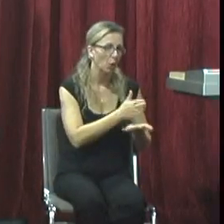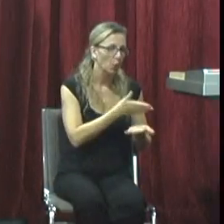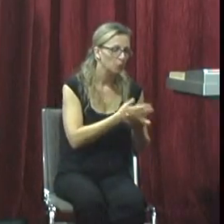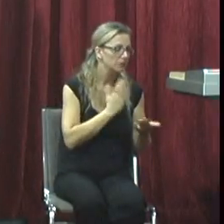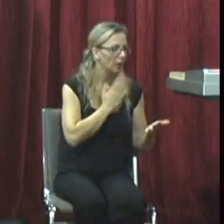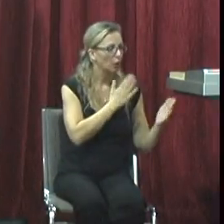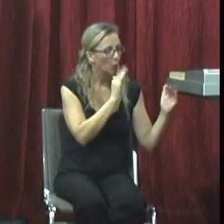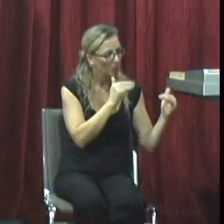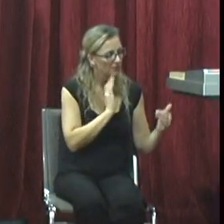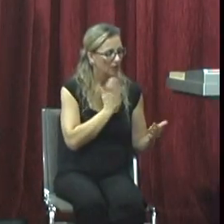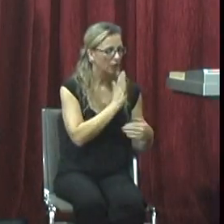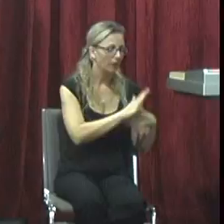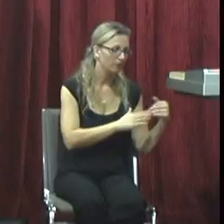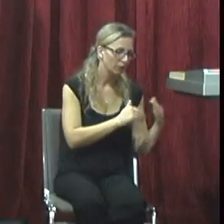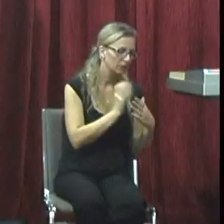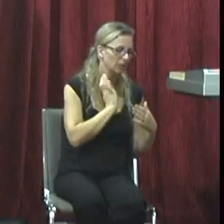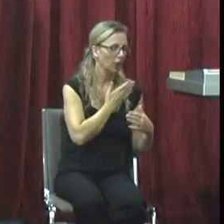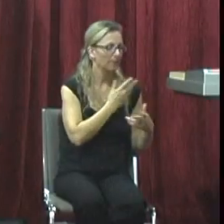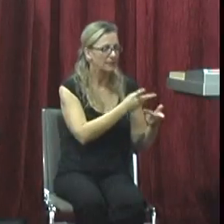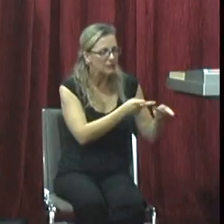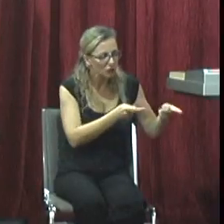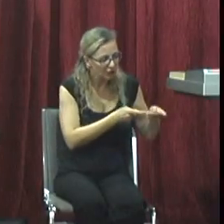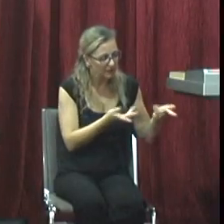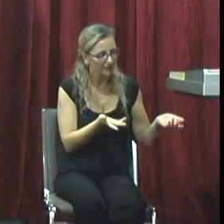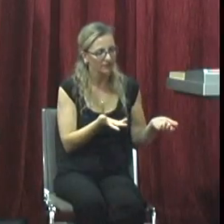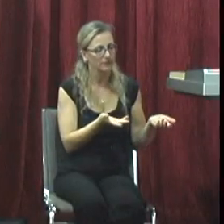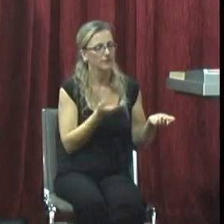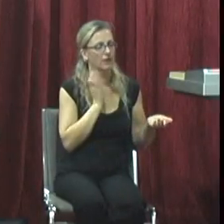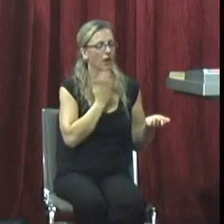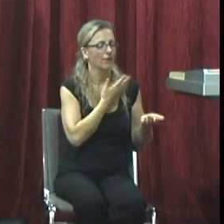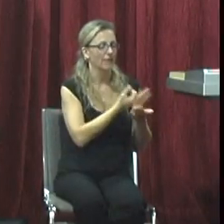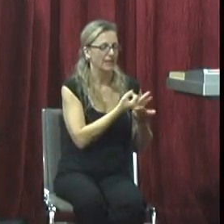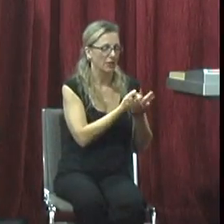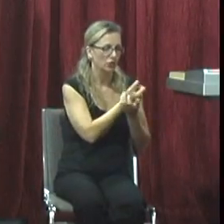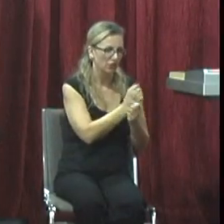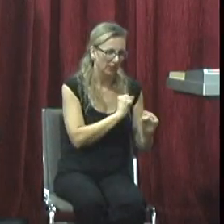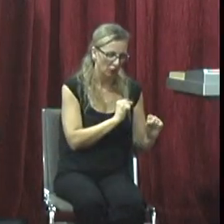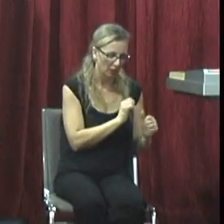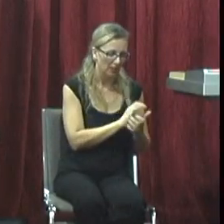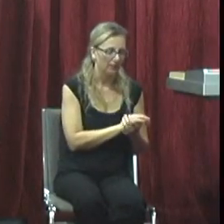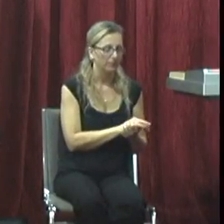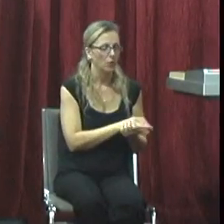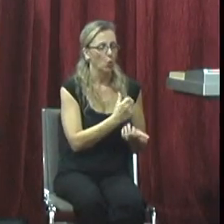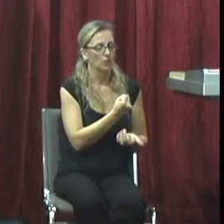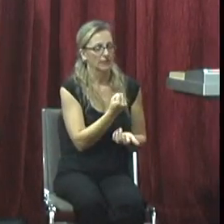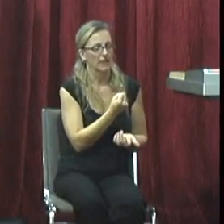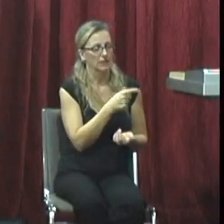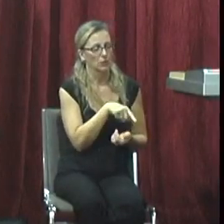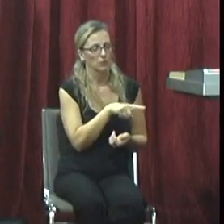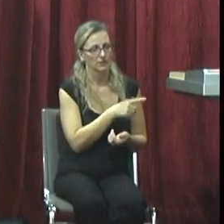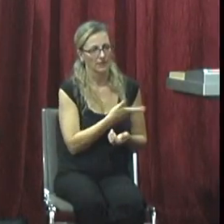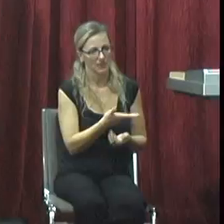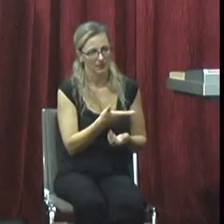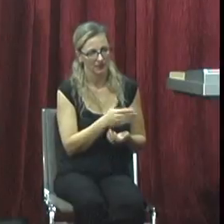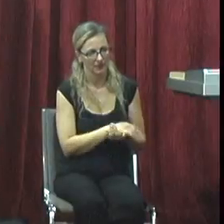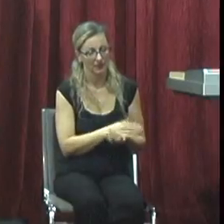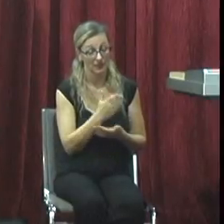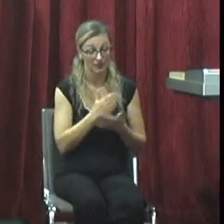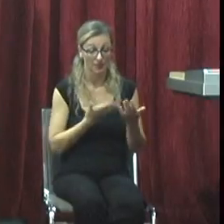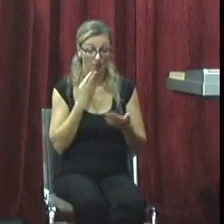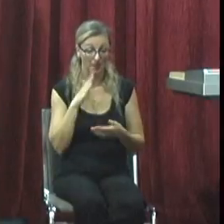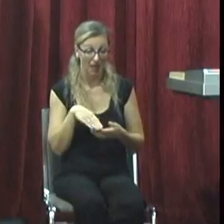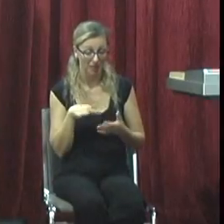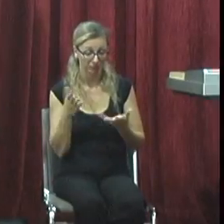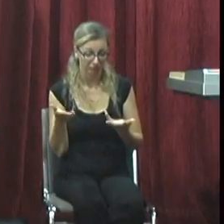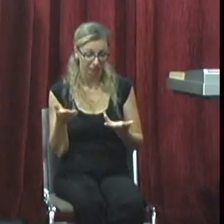personal comfort, our positions, our financial security, holding on to those things. Some are bad things,